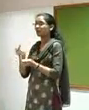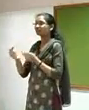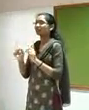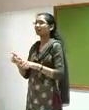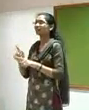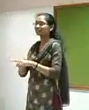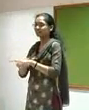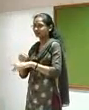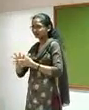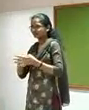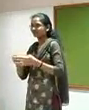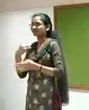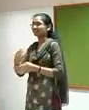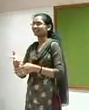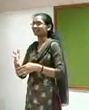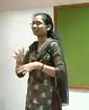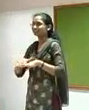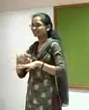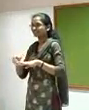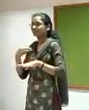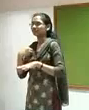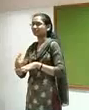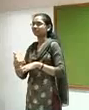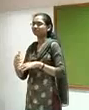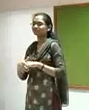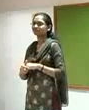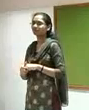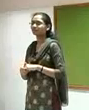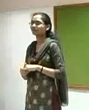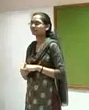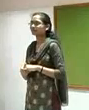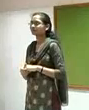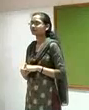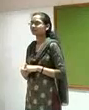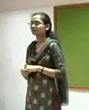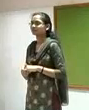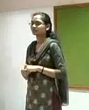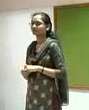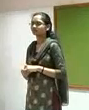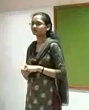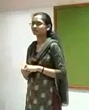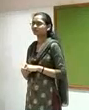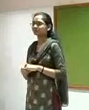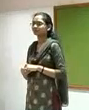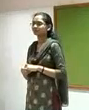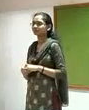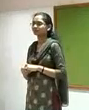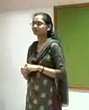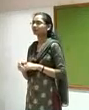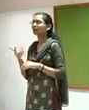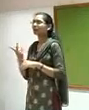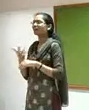they must get the requisite time, and a certain amount of consensus must emerge within the community. Only when the two things